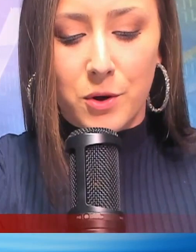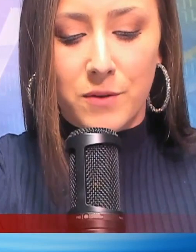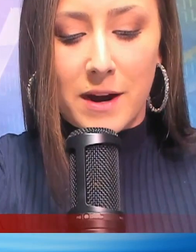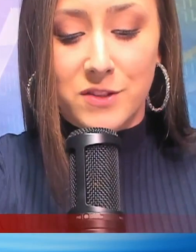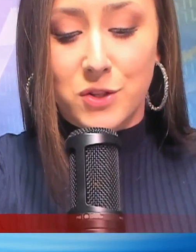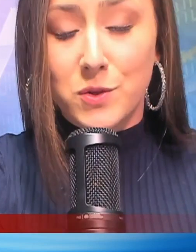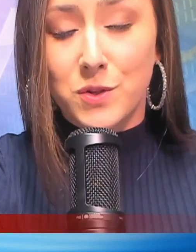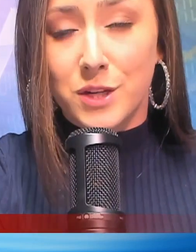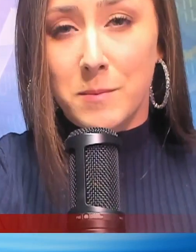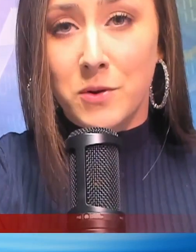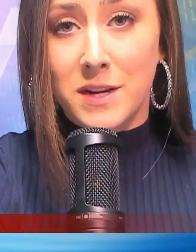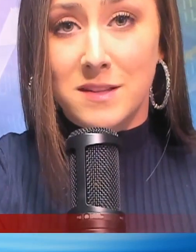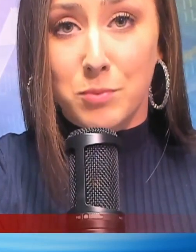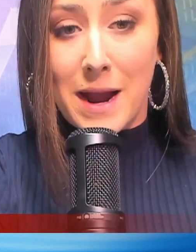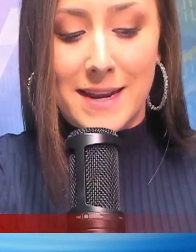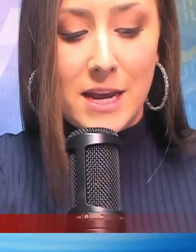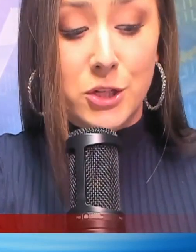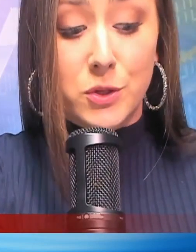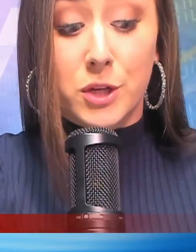of the coronavirus